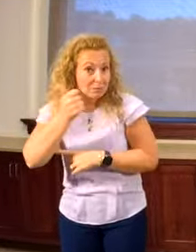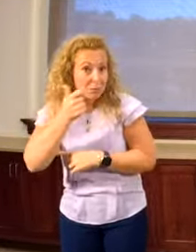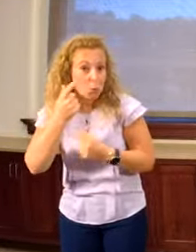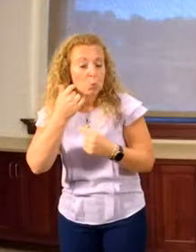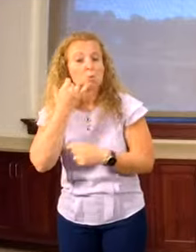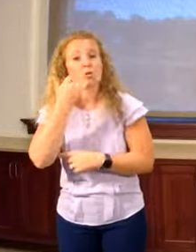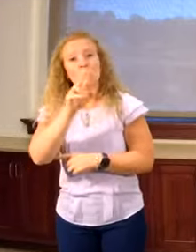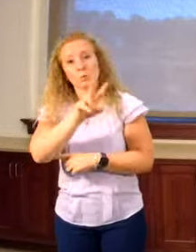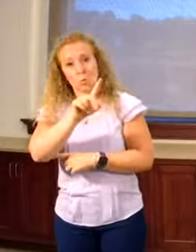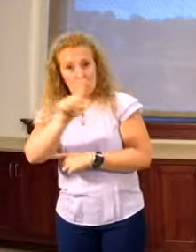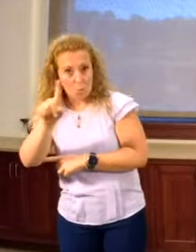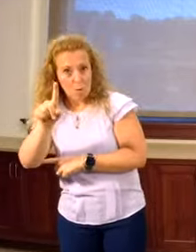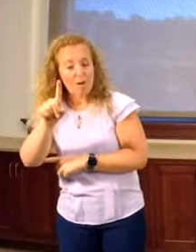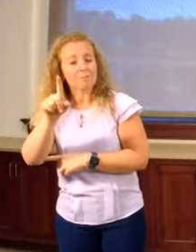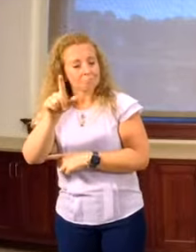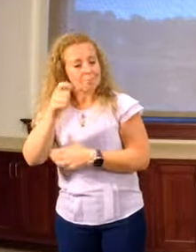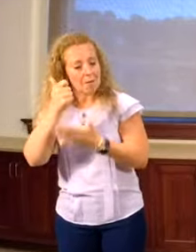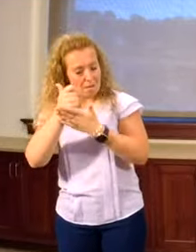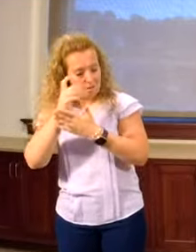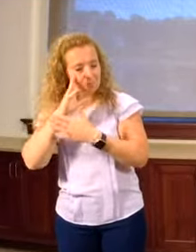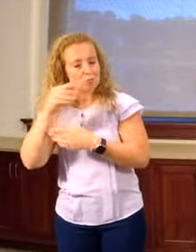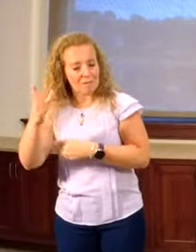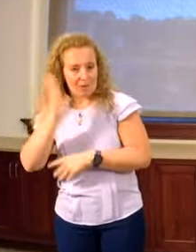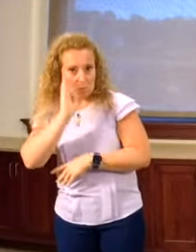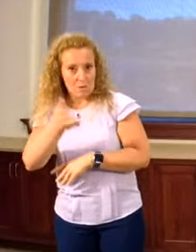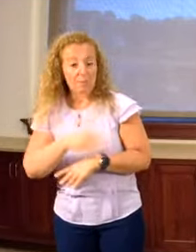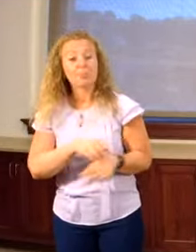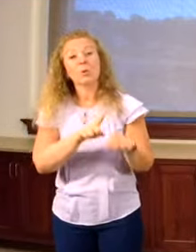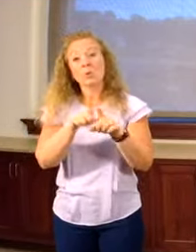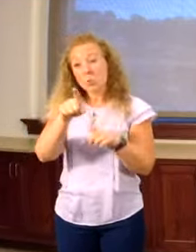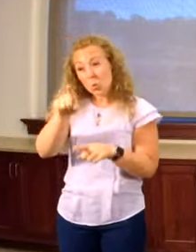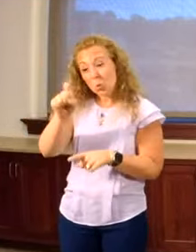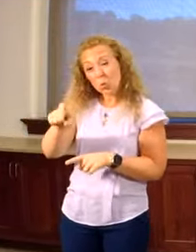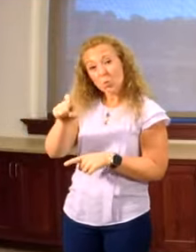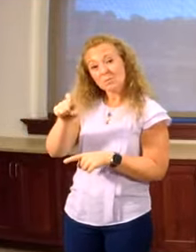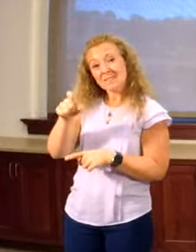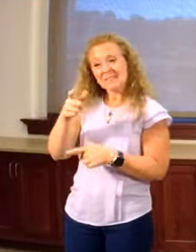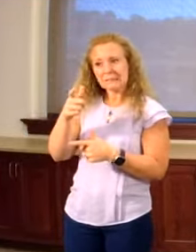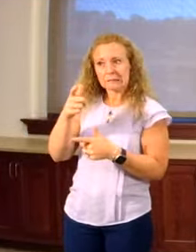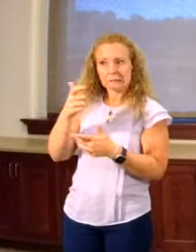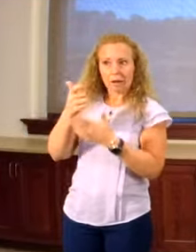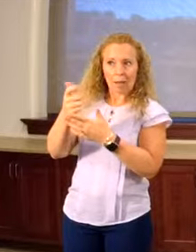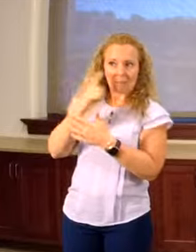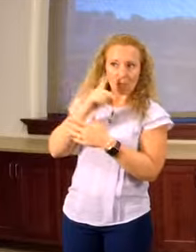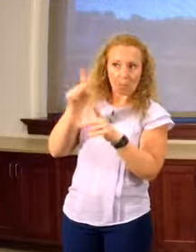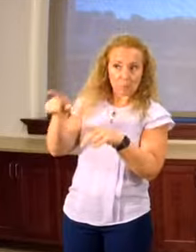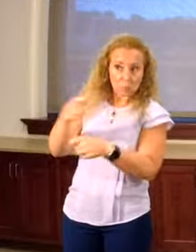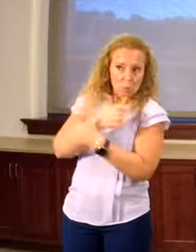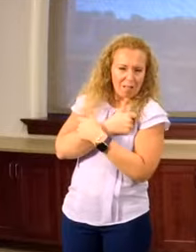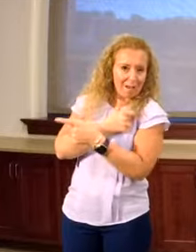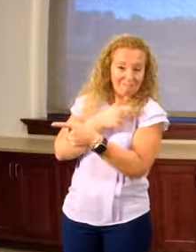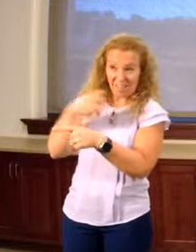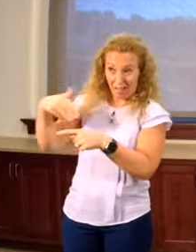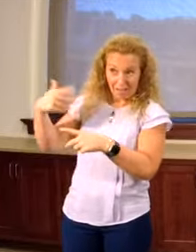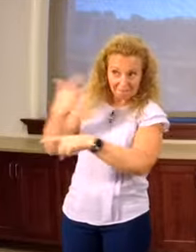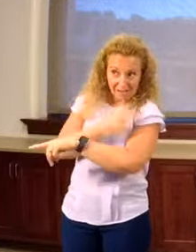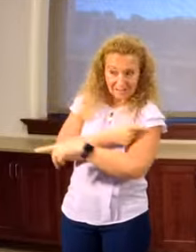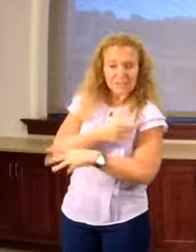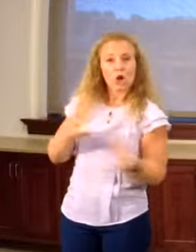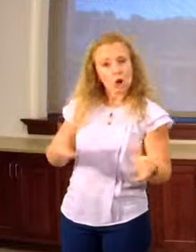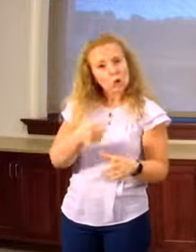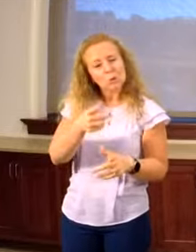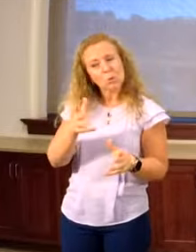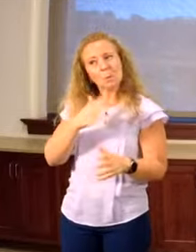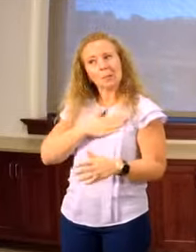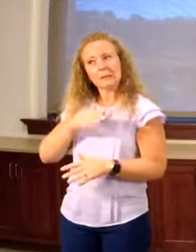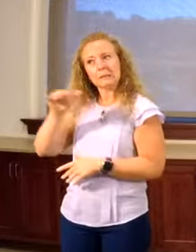call 211 and help will be provided. And if you have a loved one who hasn't been vaccinated yet, I urge you to please encourage